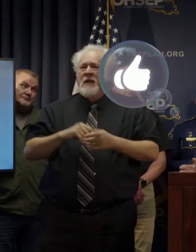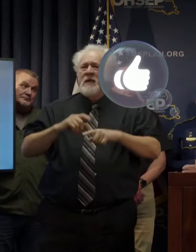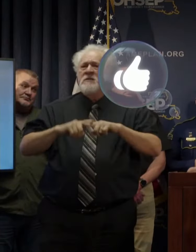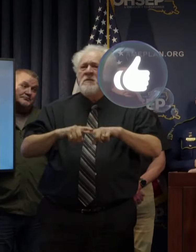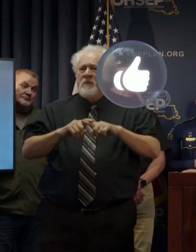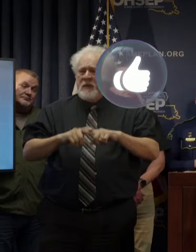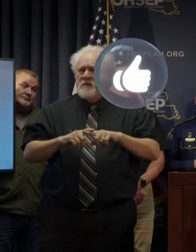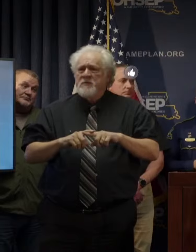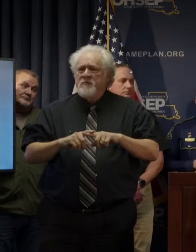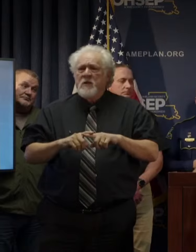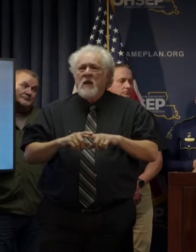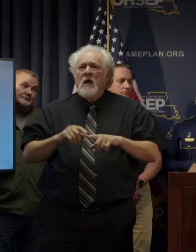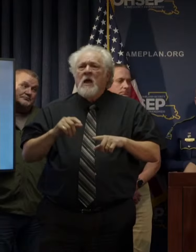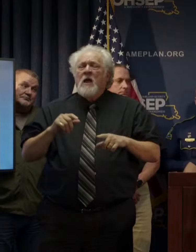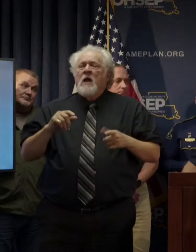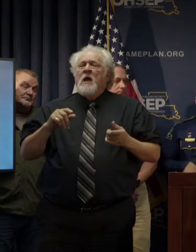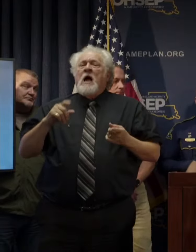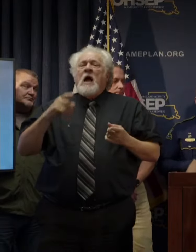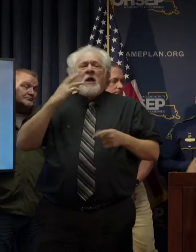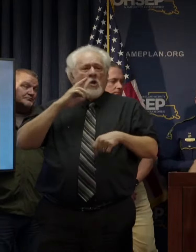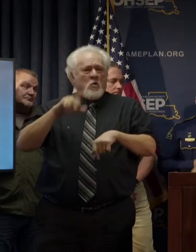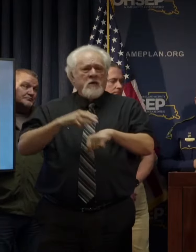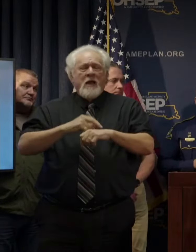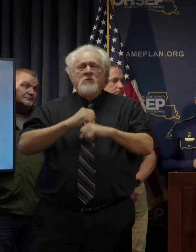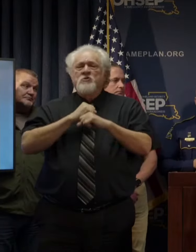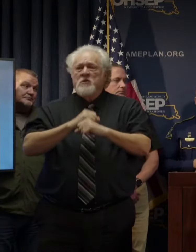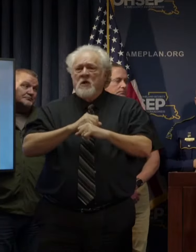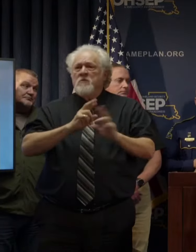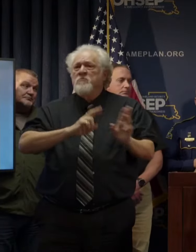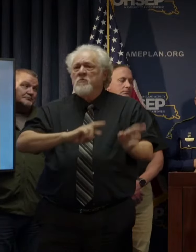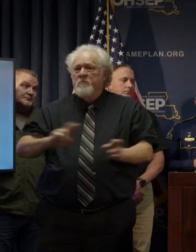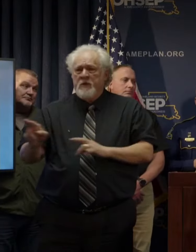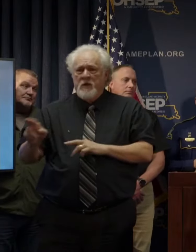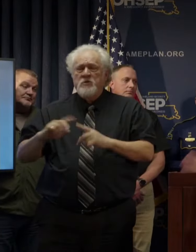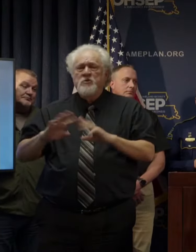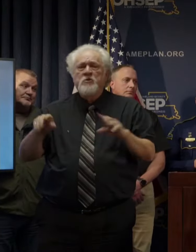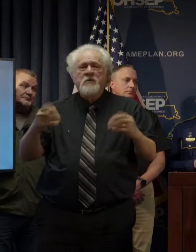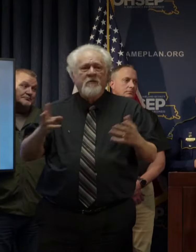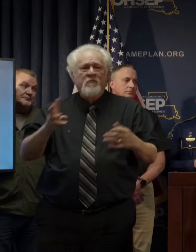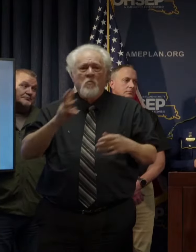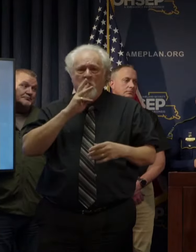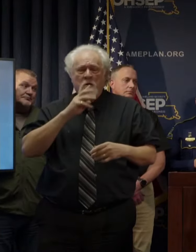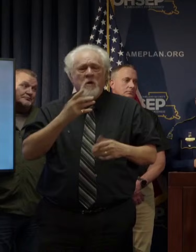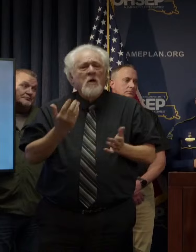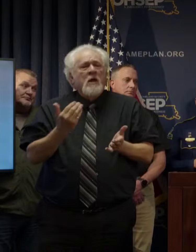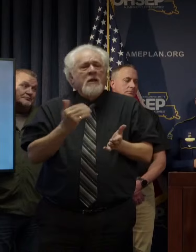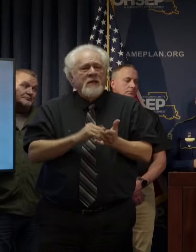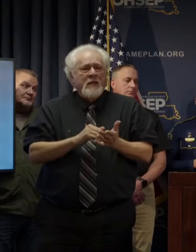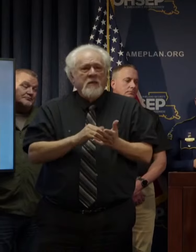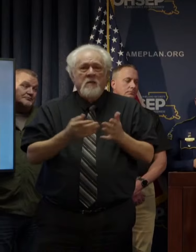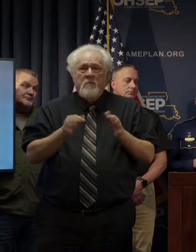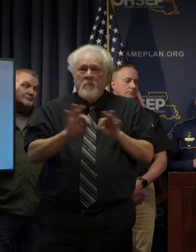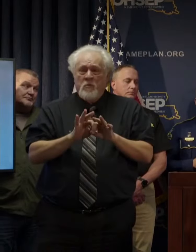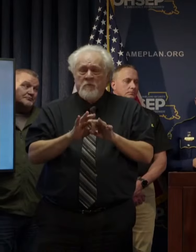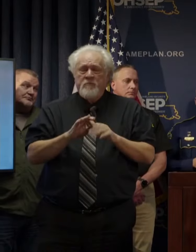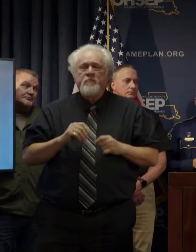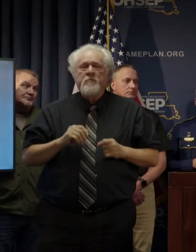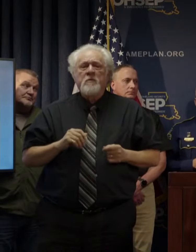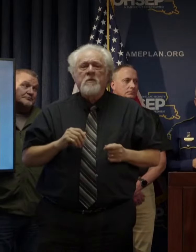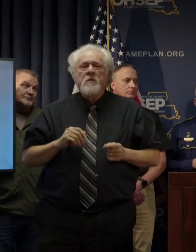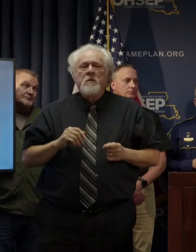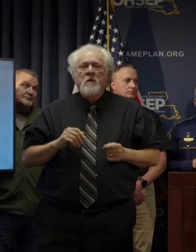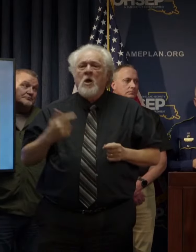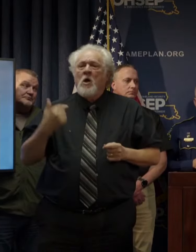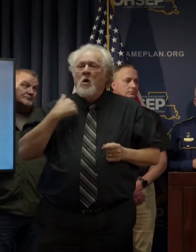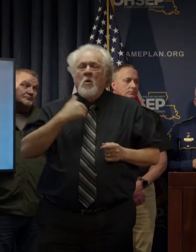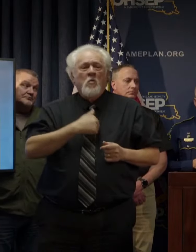upon if we get to that, I know that the National Guard is prepared to get water out there. Again, here's what is important to remember.